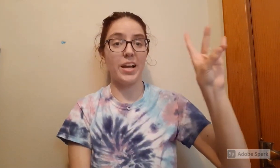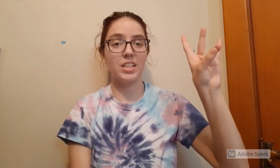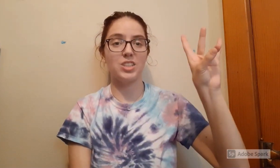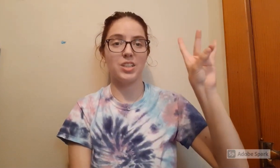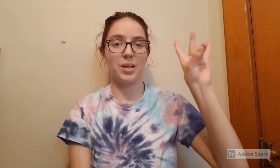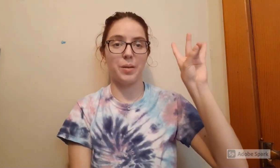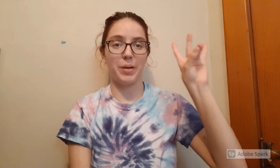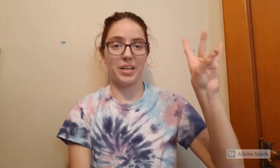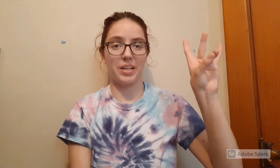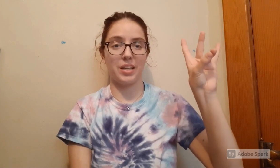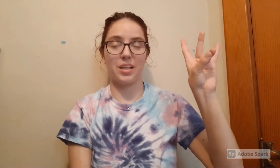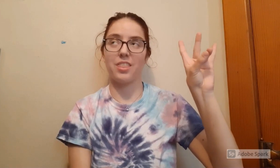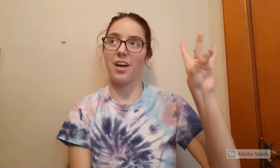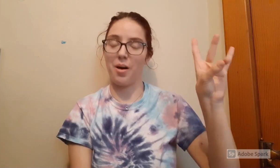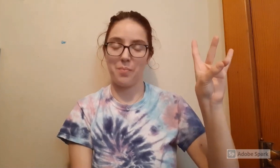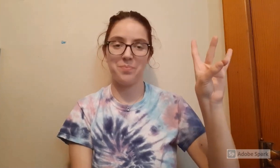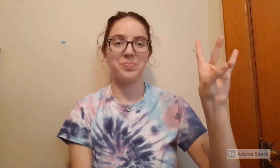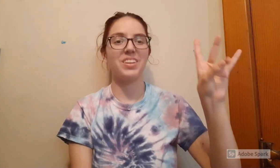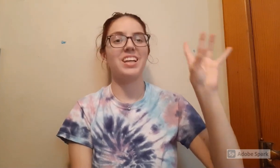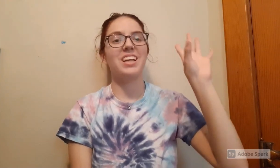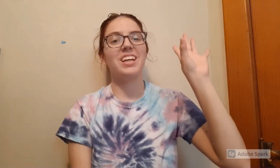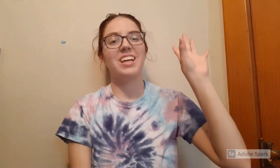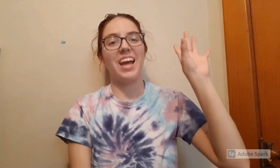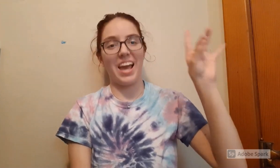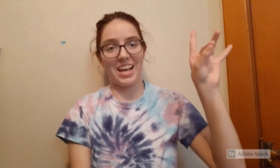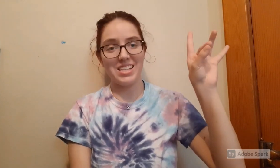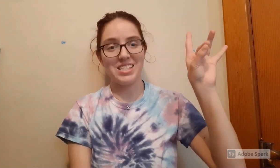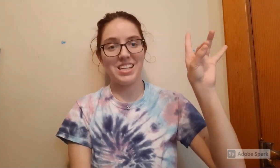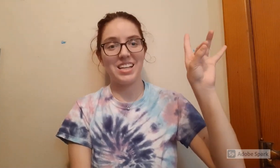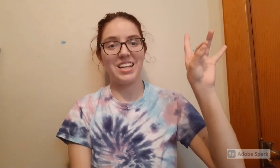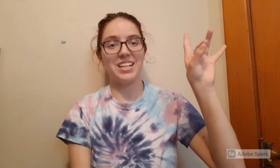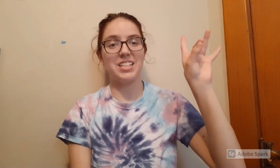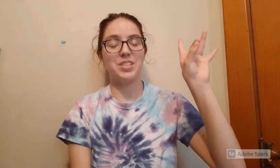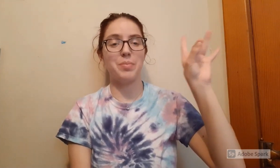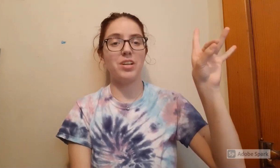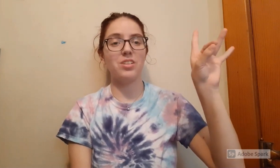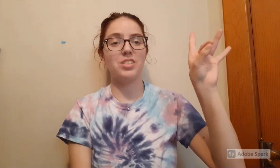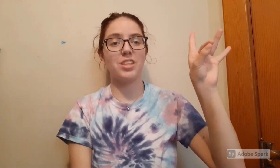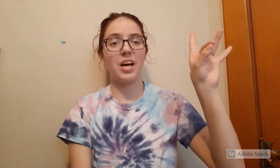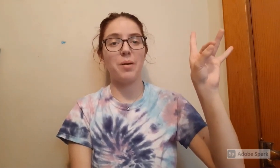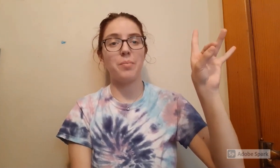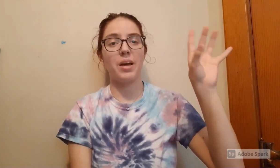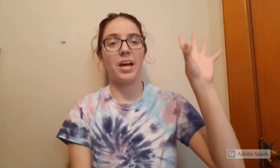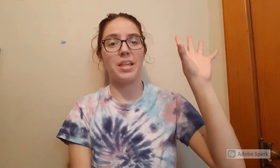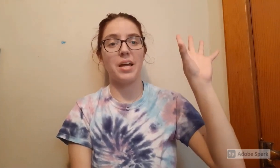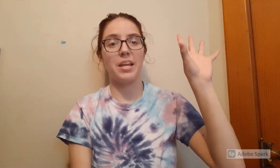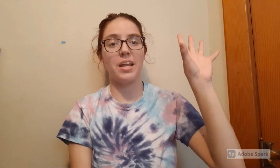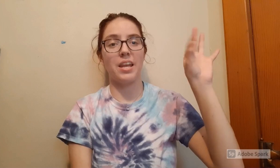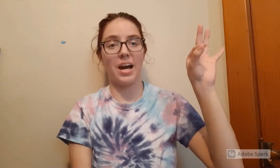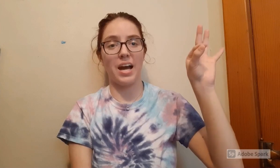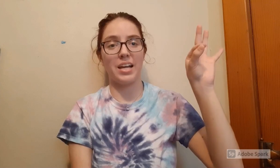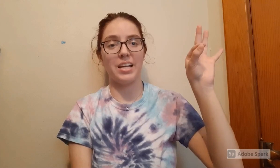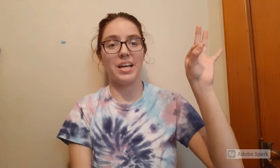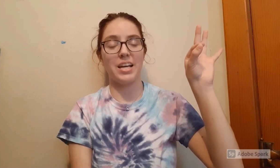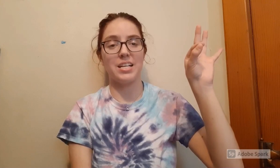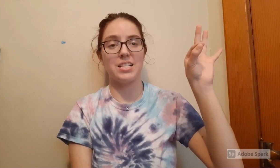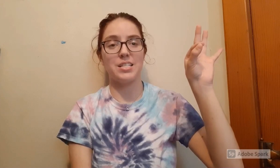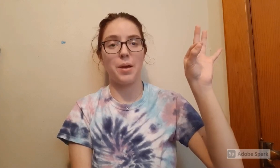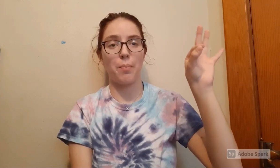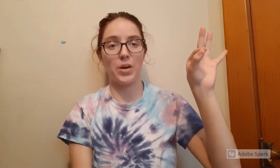to the thumb. 8 is middle to thumb. And then 9 is pointed